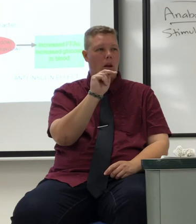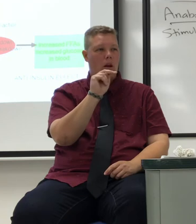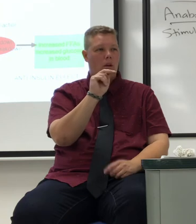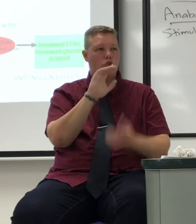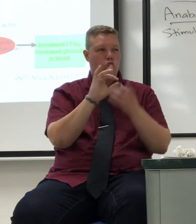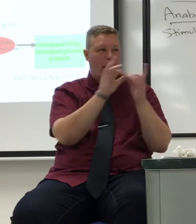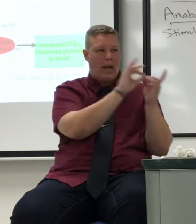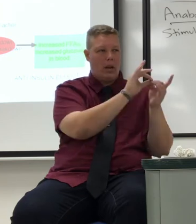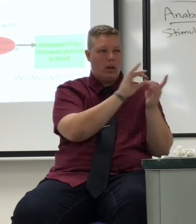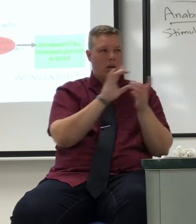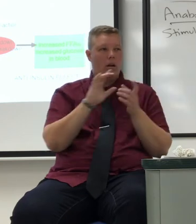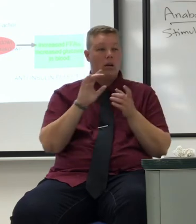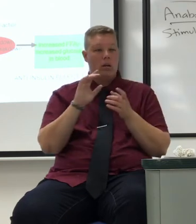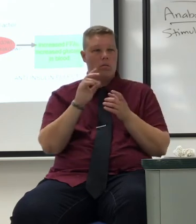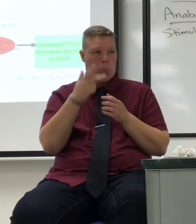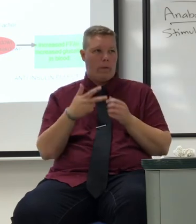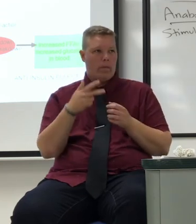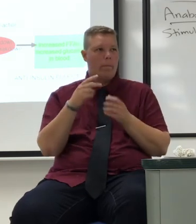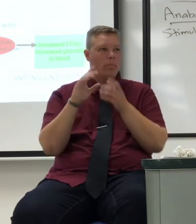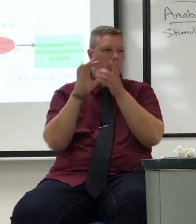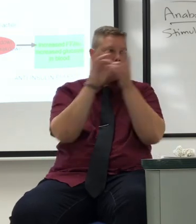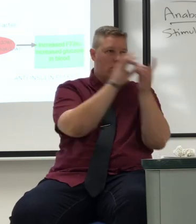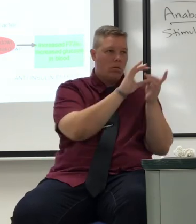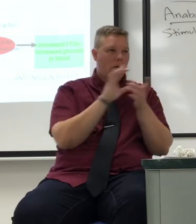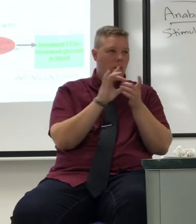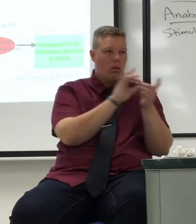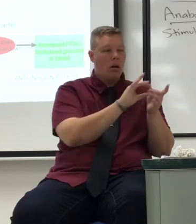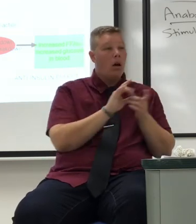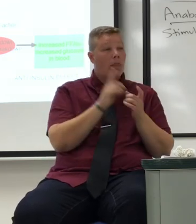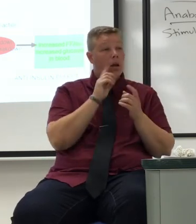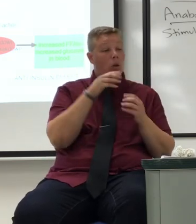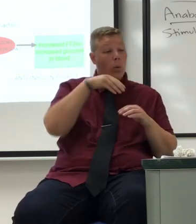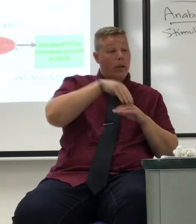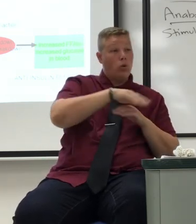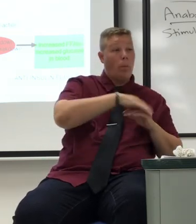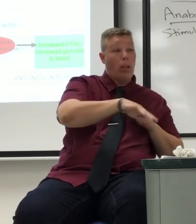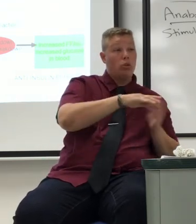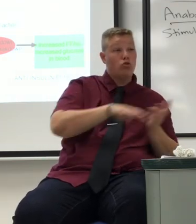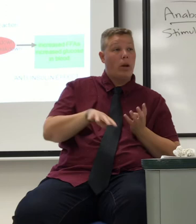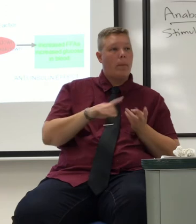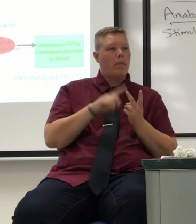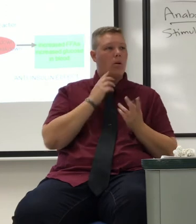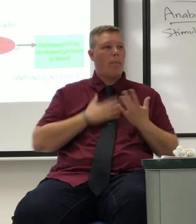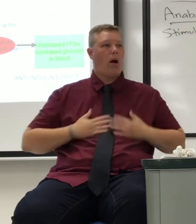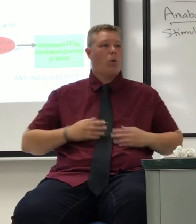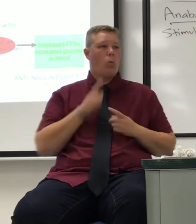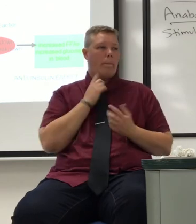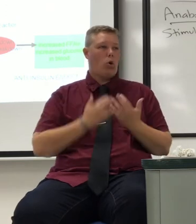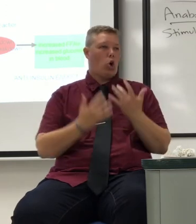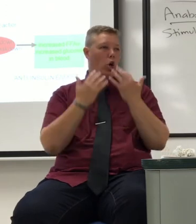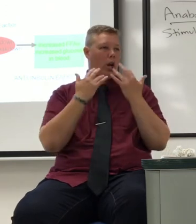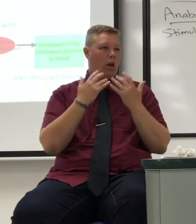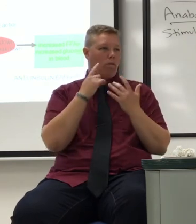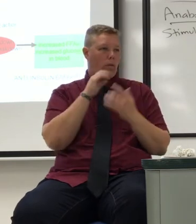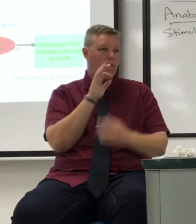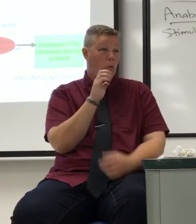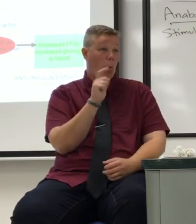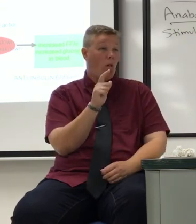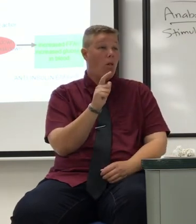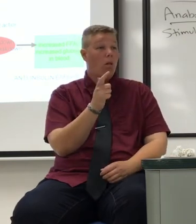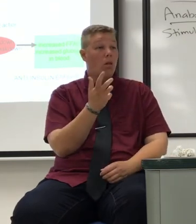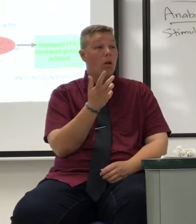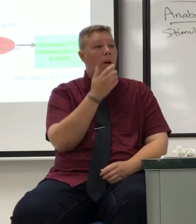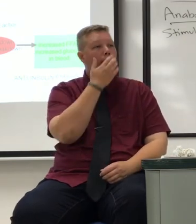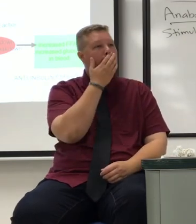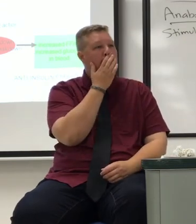get into your bloodstream, and your body can burn for fuel. Okay? Fat is a fuel source. So